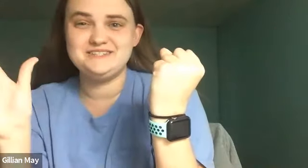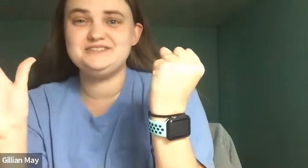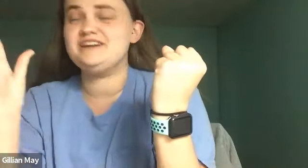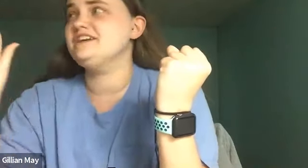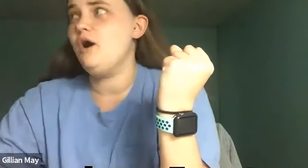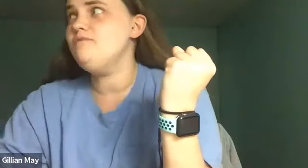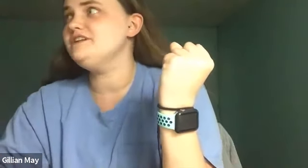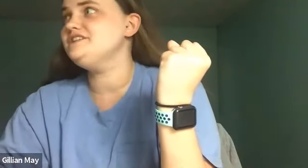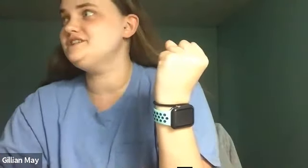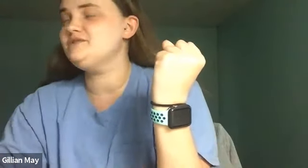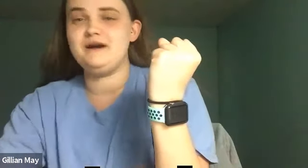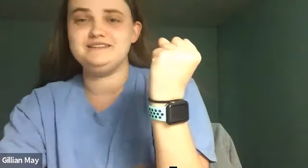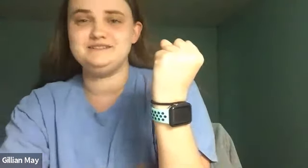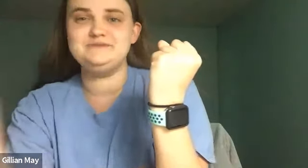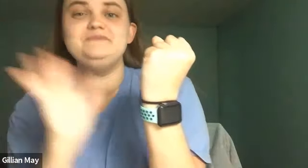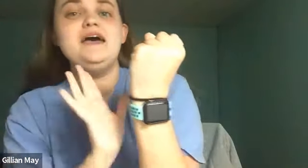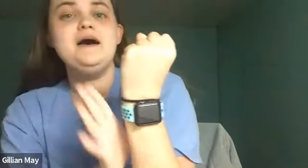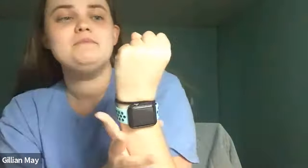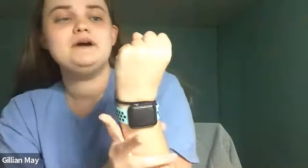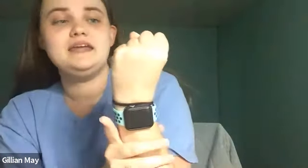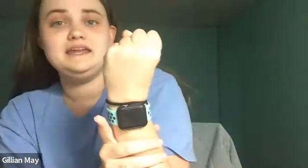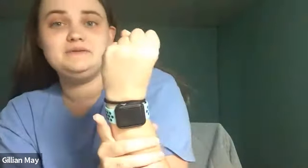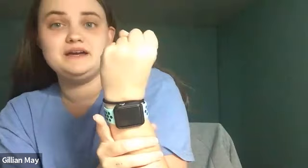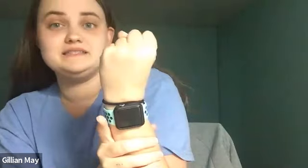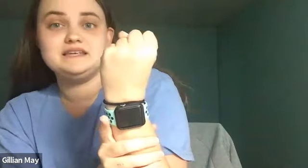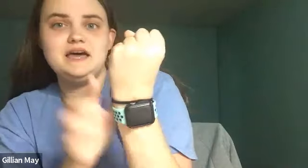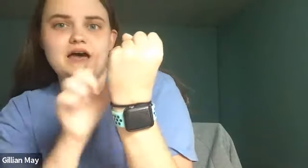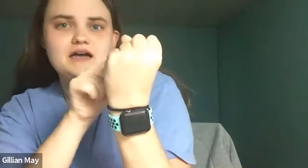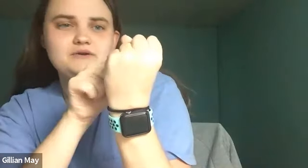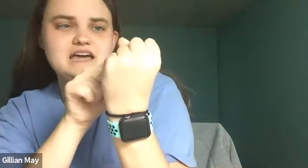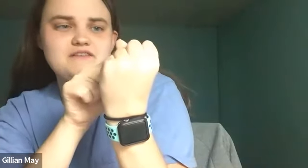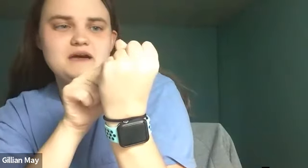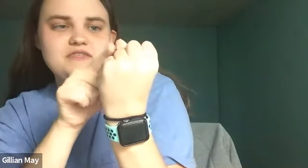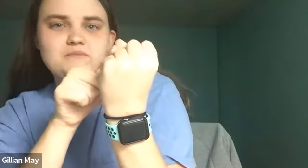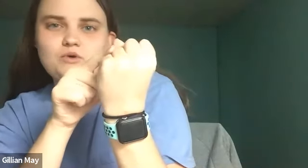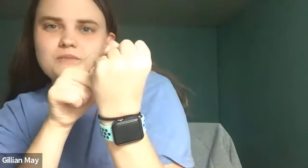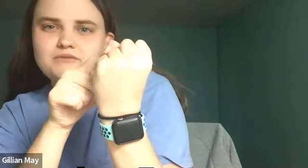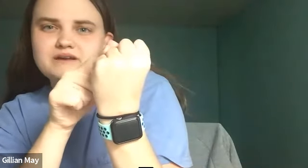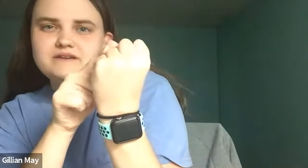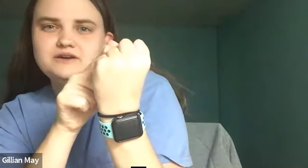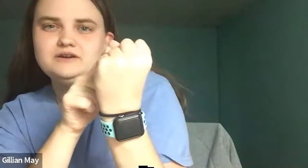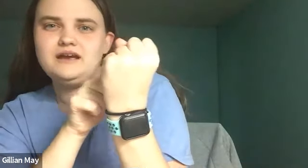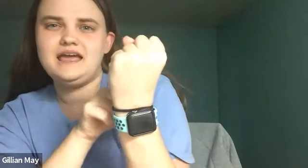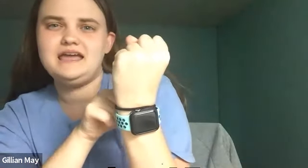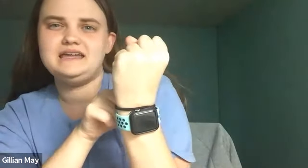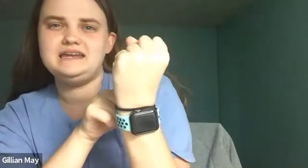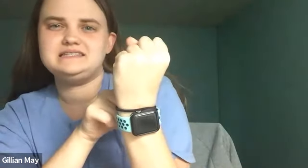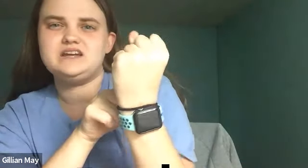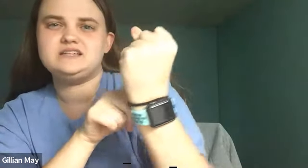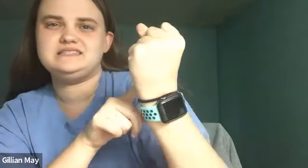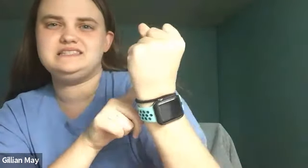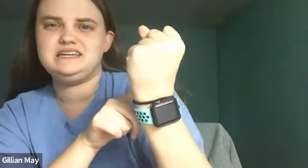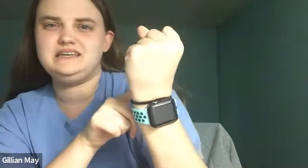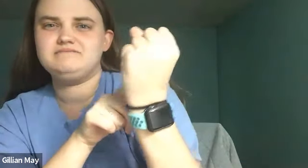too distracting. Hopefully she'll quiet soon. But anyways, I always have my thumb more on my ring finger, and it's not sticking,